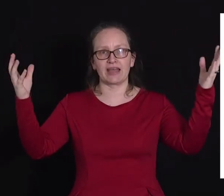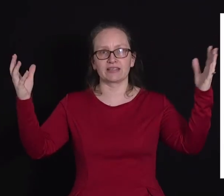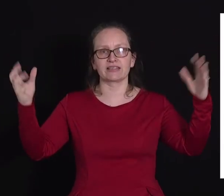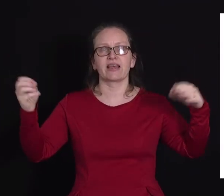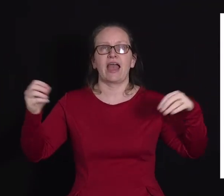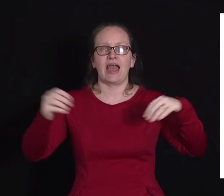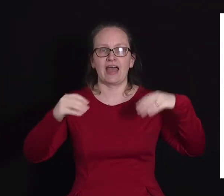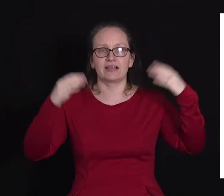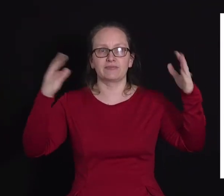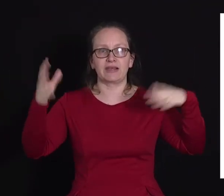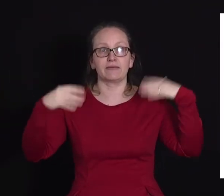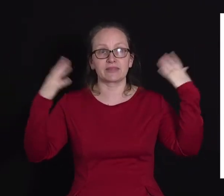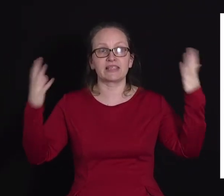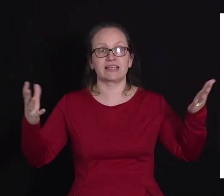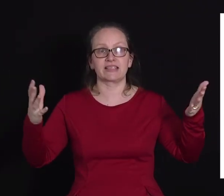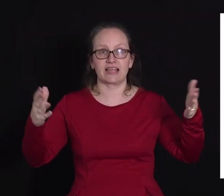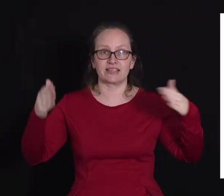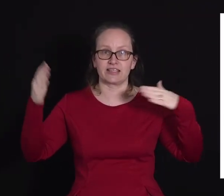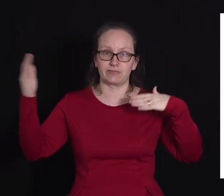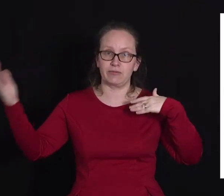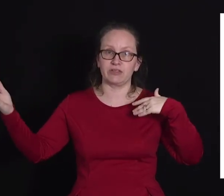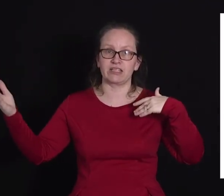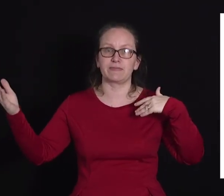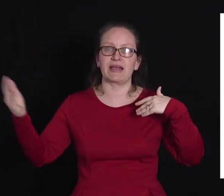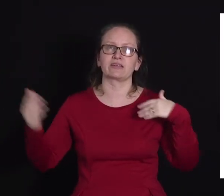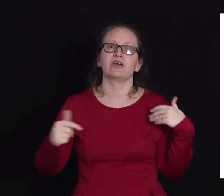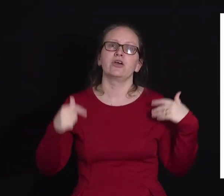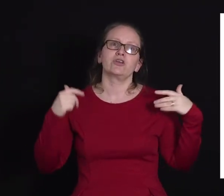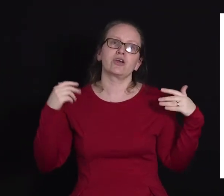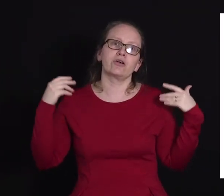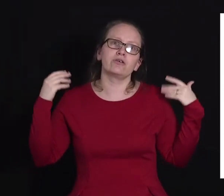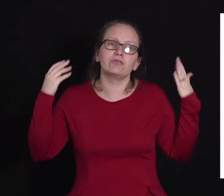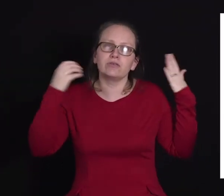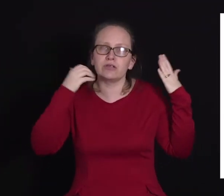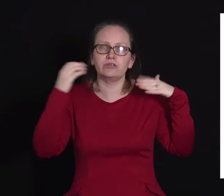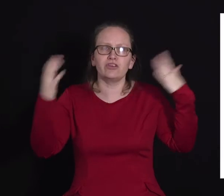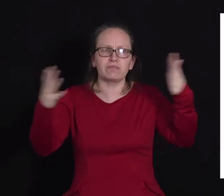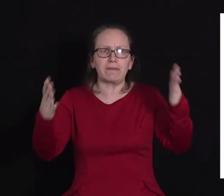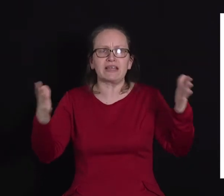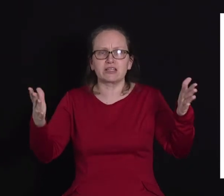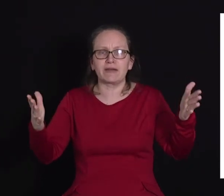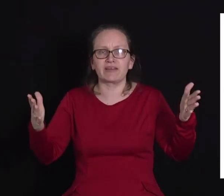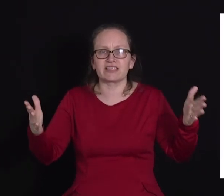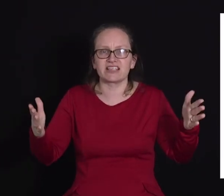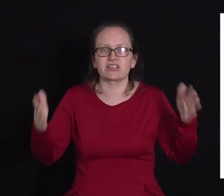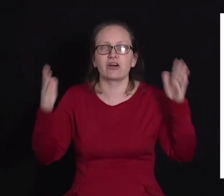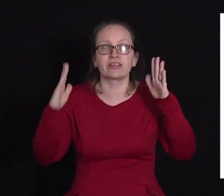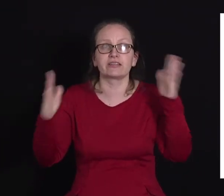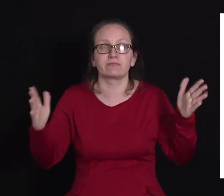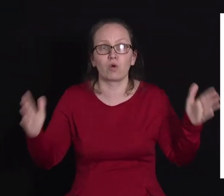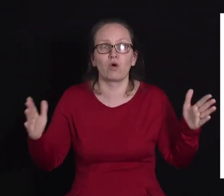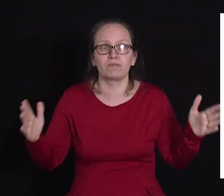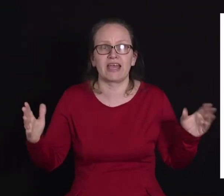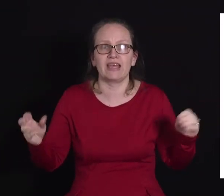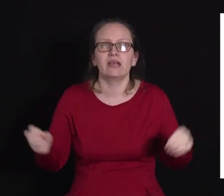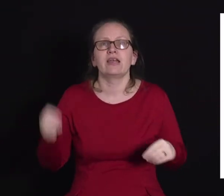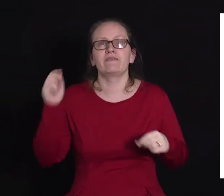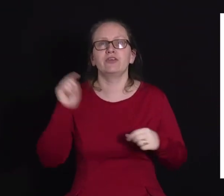expands and becomes less dense as we would expect. So you've probably experienced this on a warm day. If you're